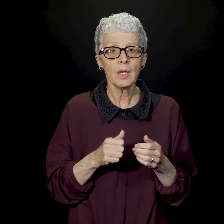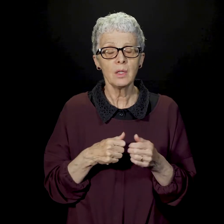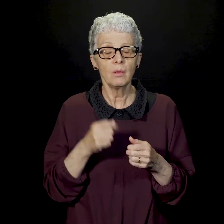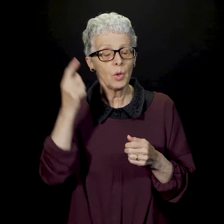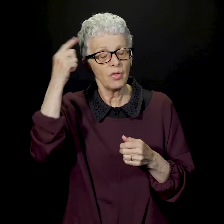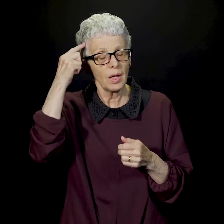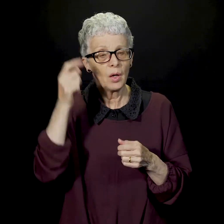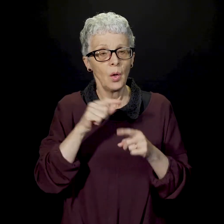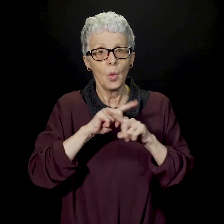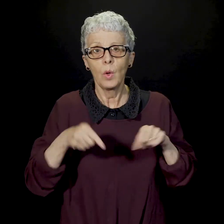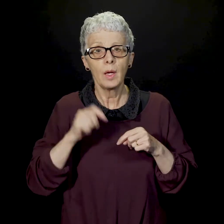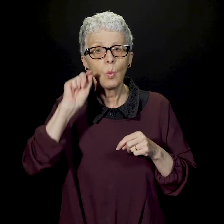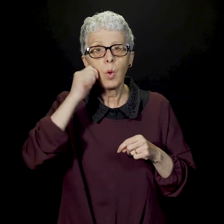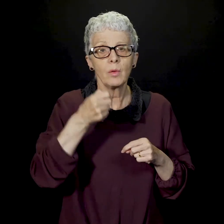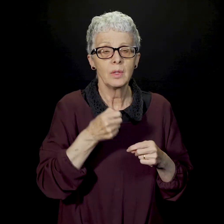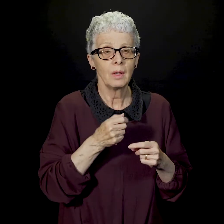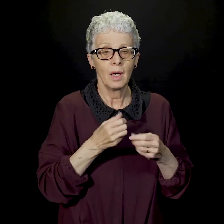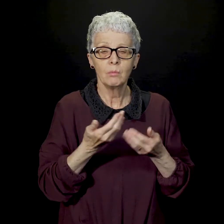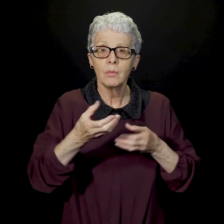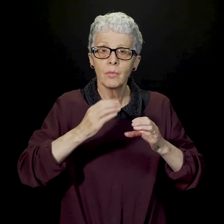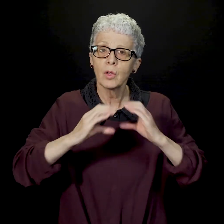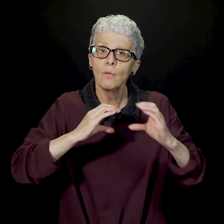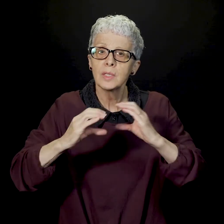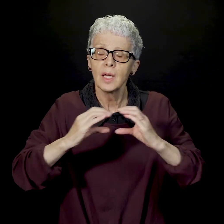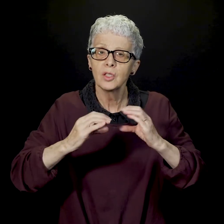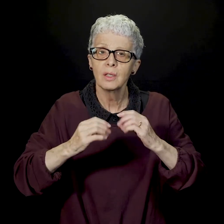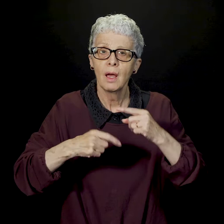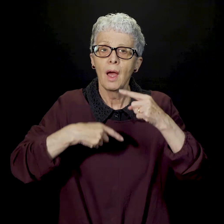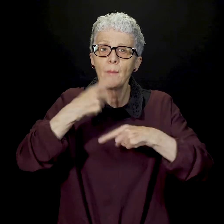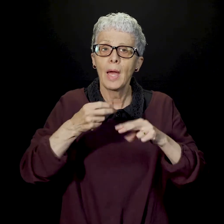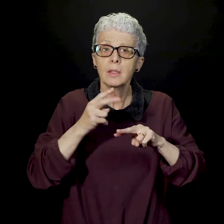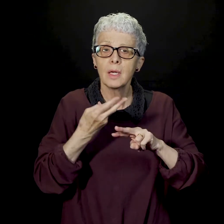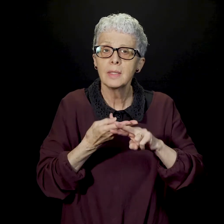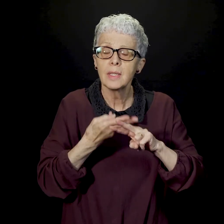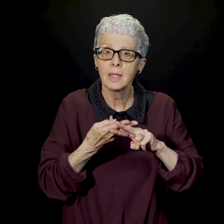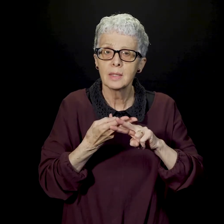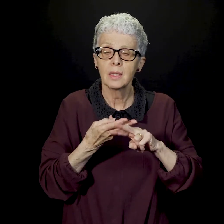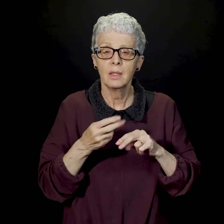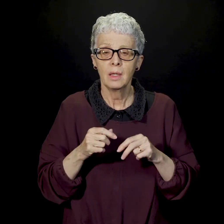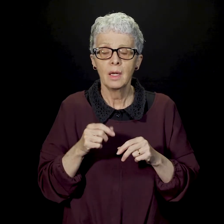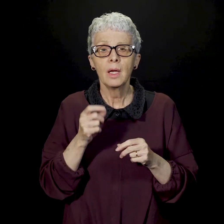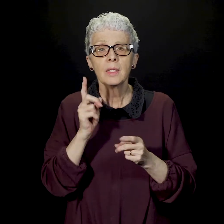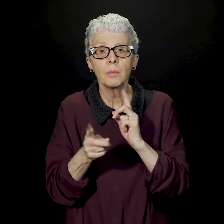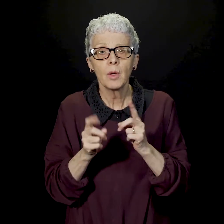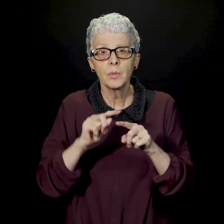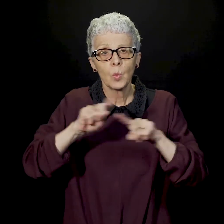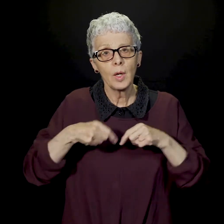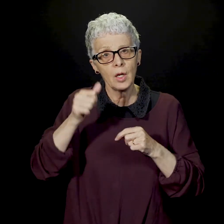ears, like, nah, we're not even going to go there. I think even worse than that is that at times we've just tried to hide